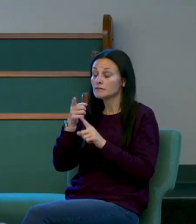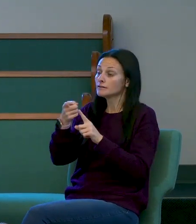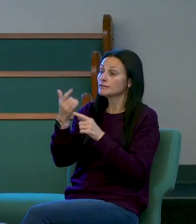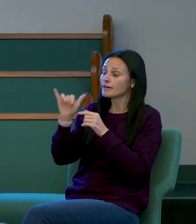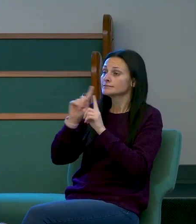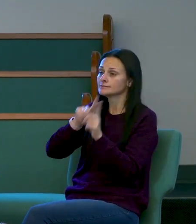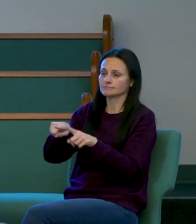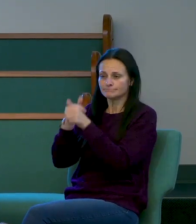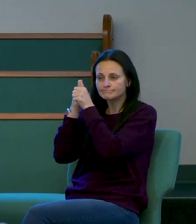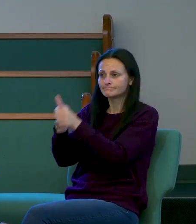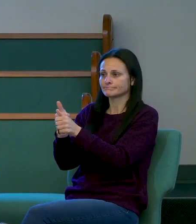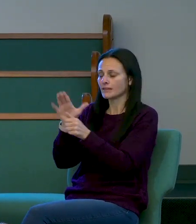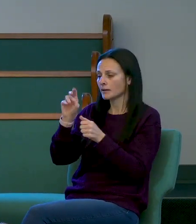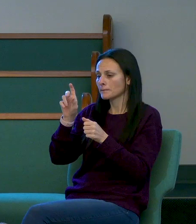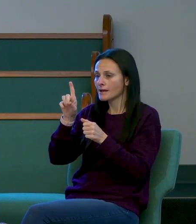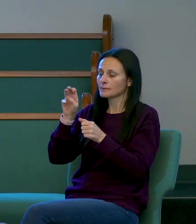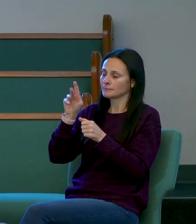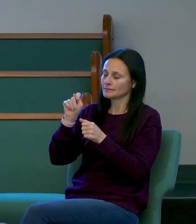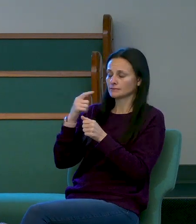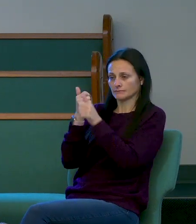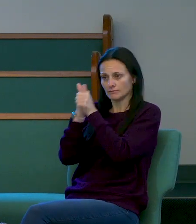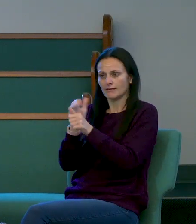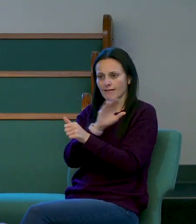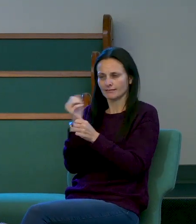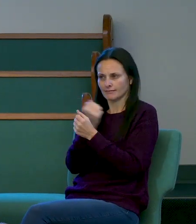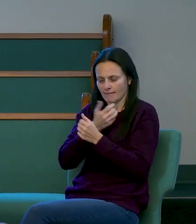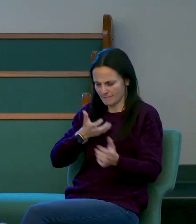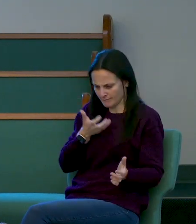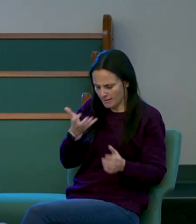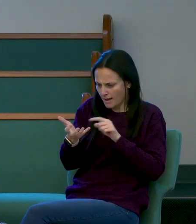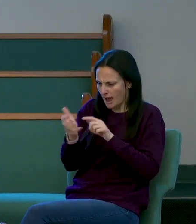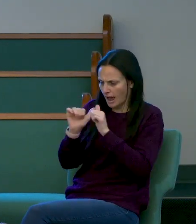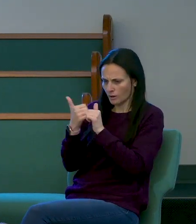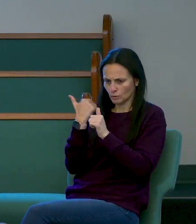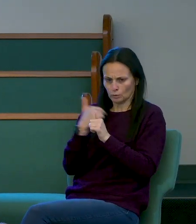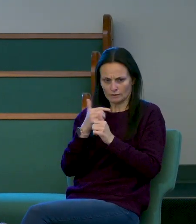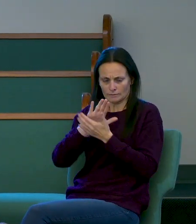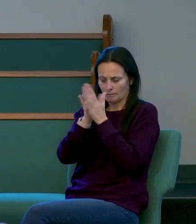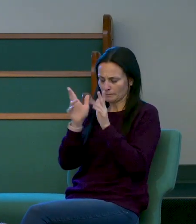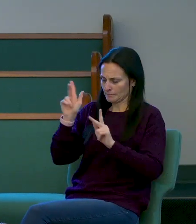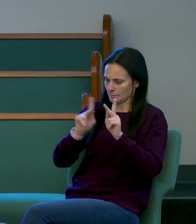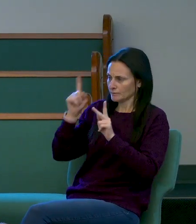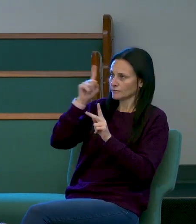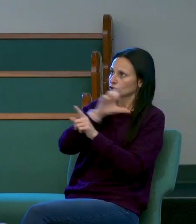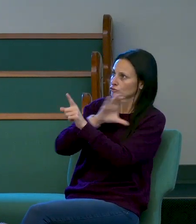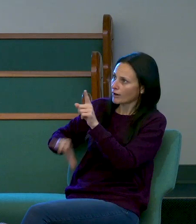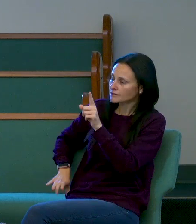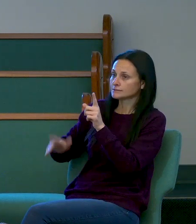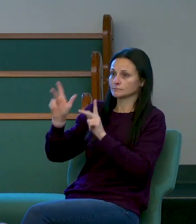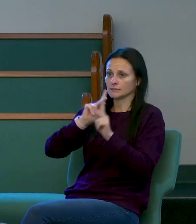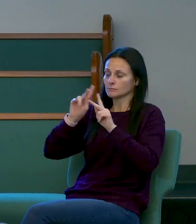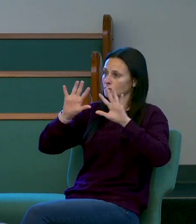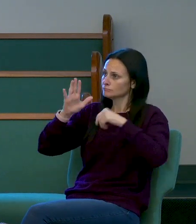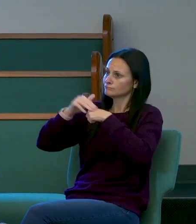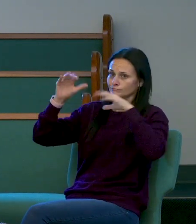commandment to abide and to love. How do we orient as people of Christ, as people called out into